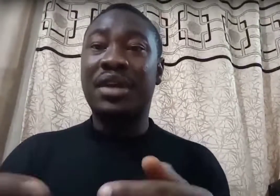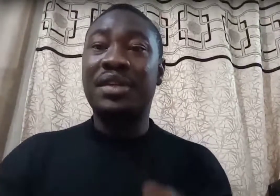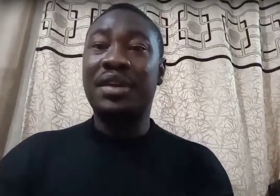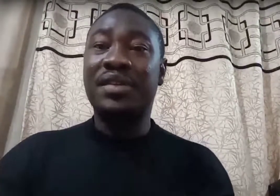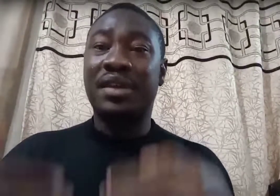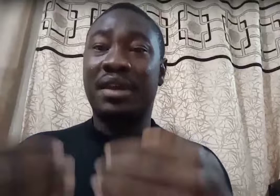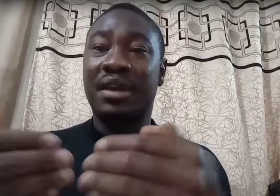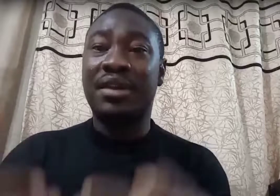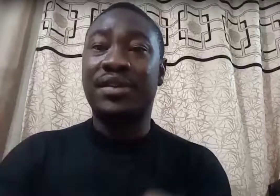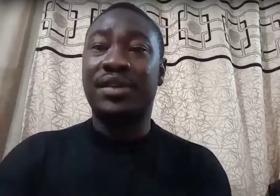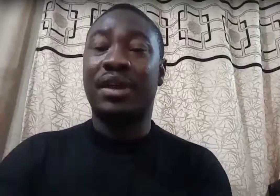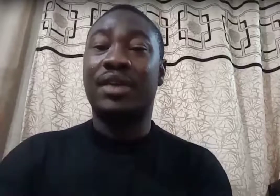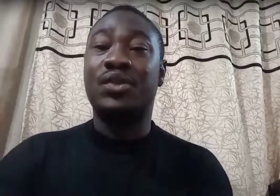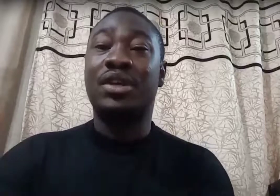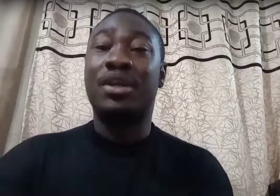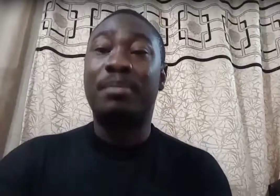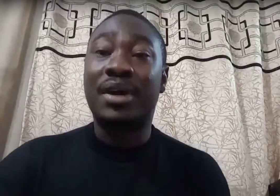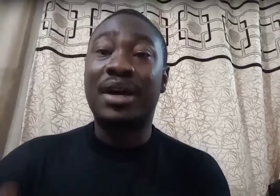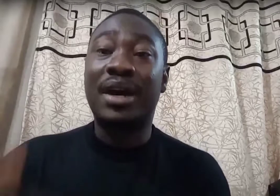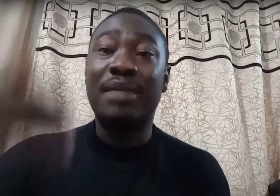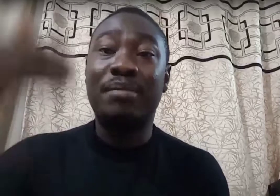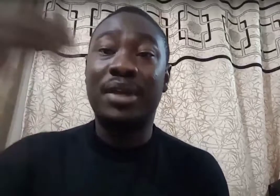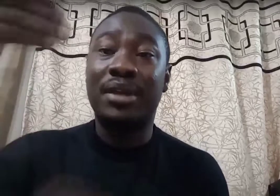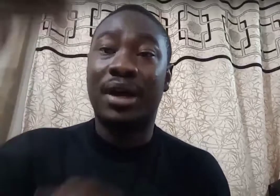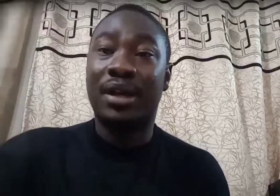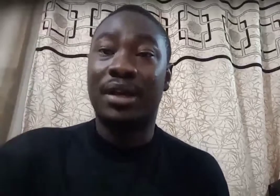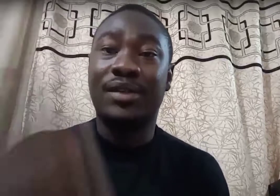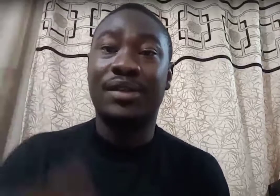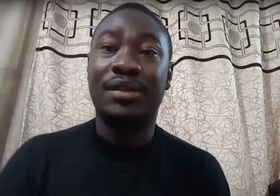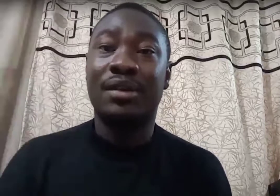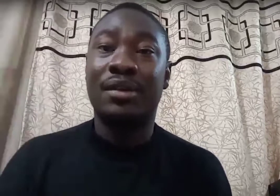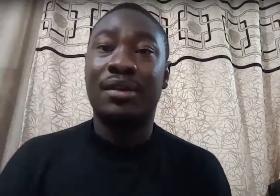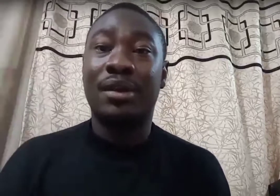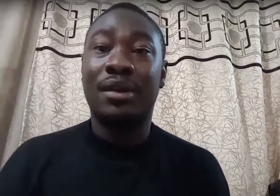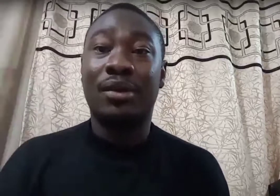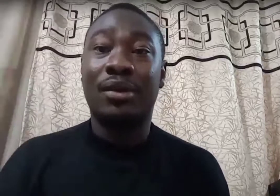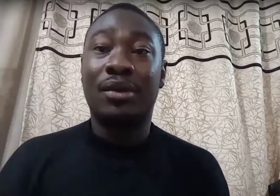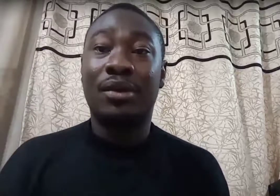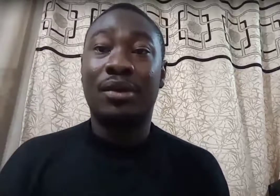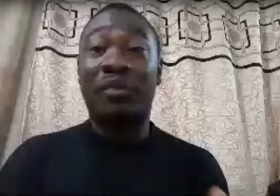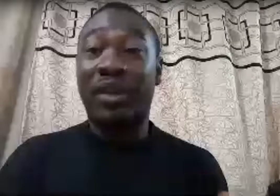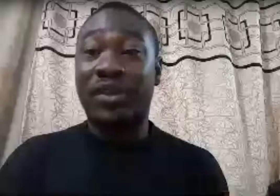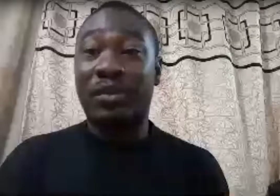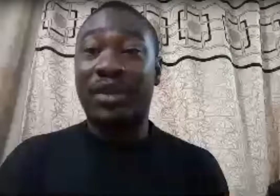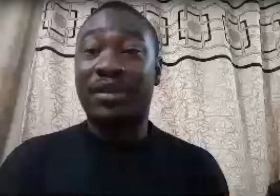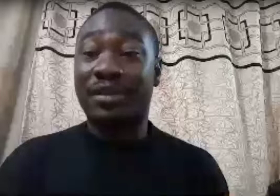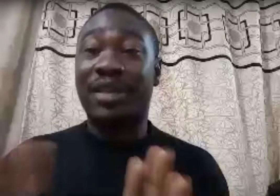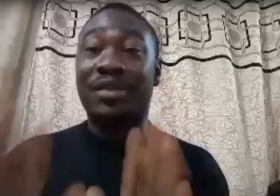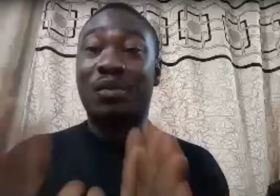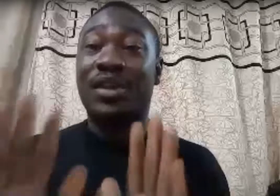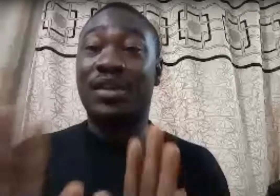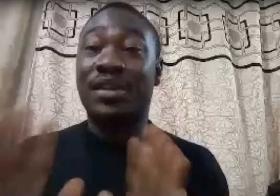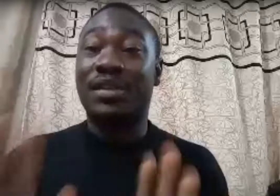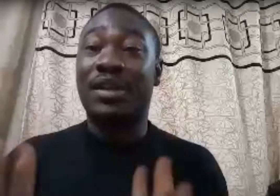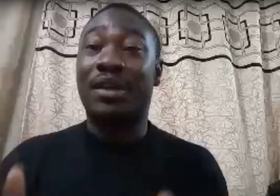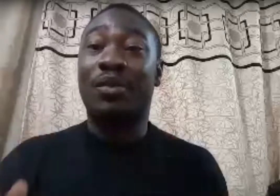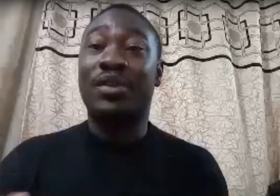the ladder. It's contrary to the law of nature, but that's the way it is in sign language. The higher you go, the easier it becomes.